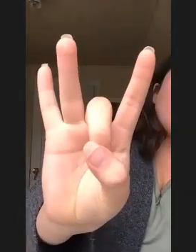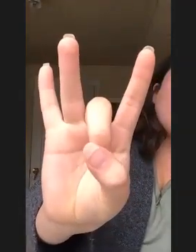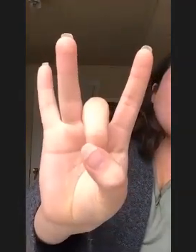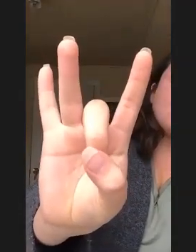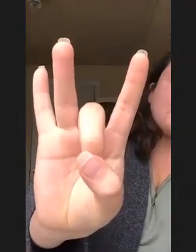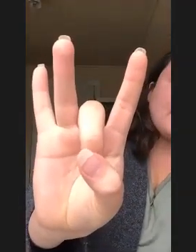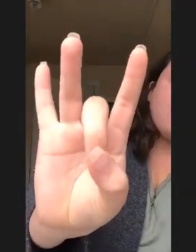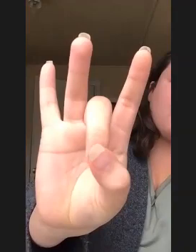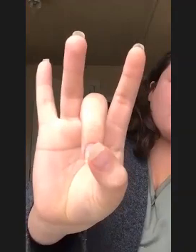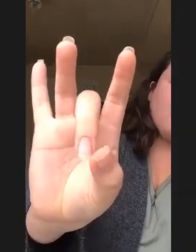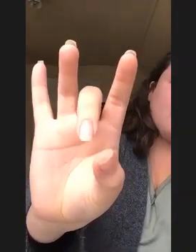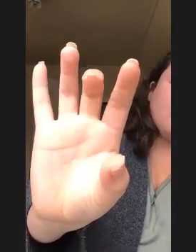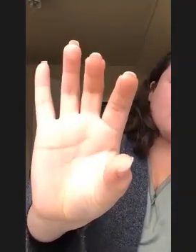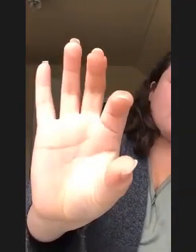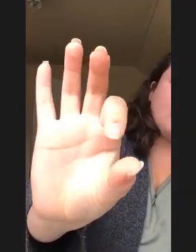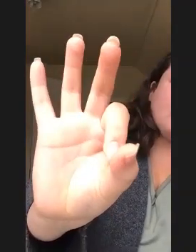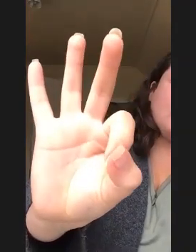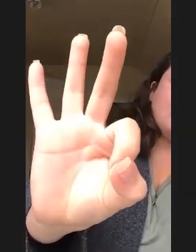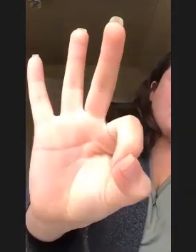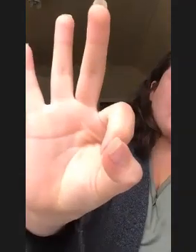8, and just kind of move along your hand. 9,